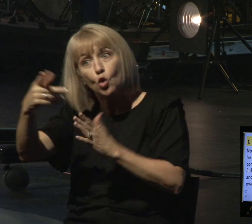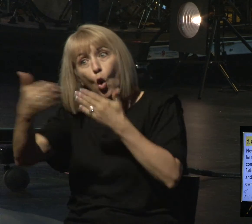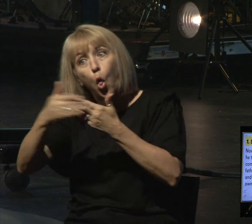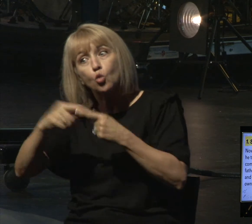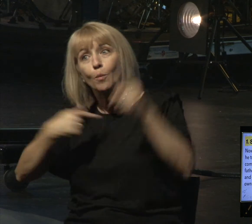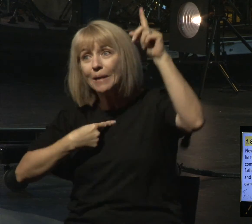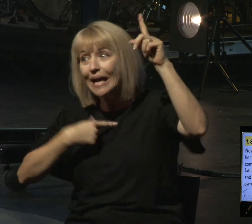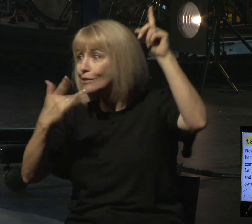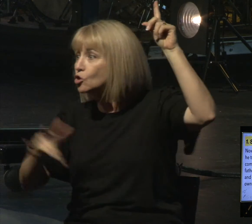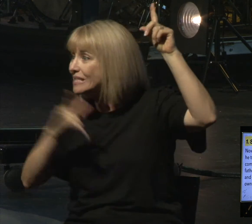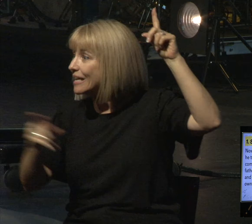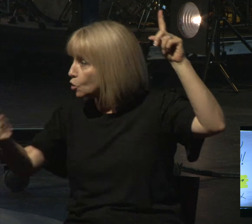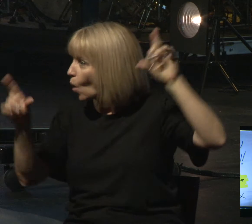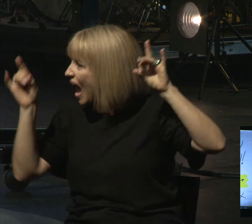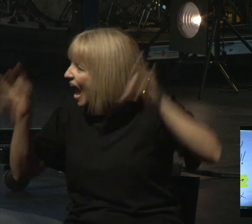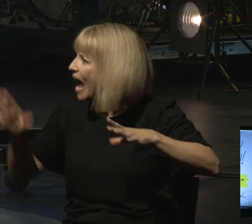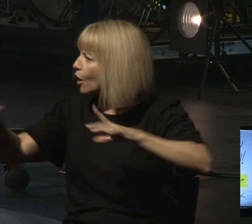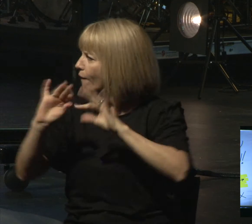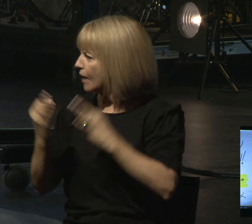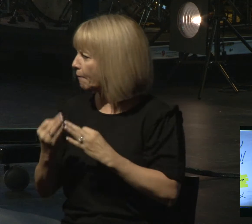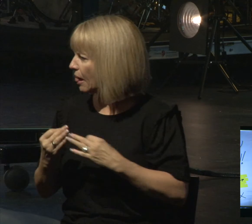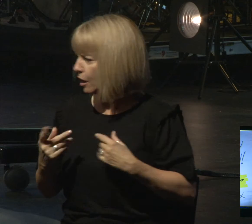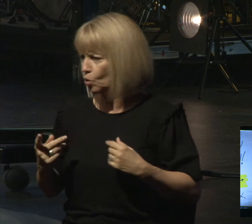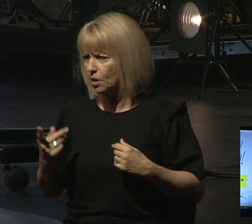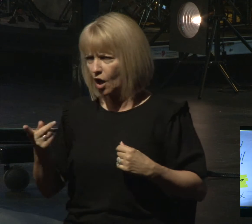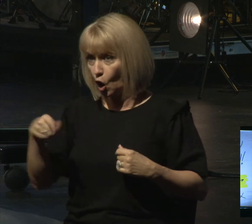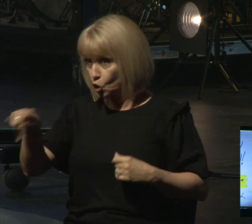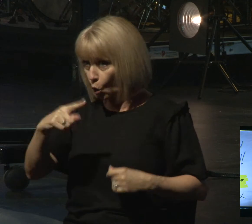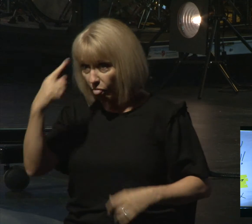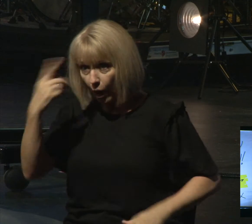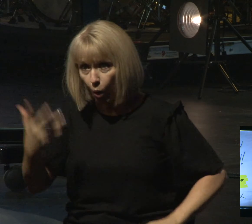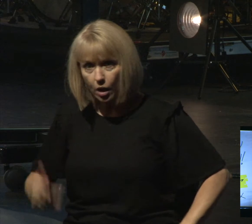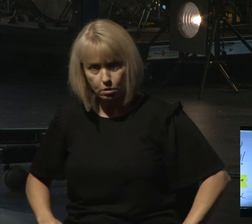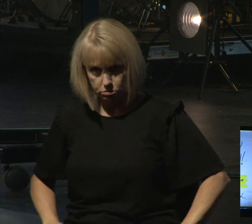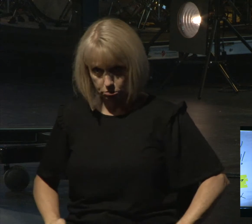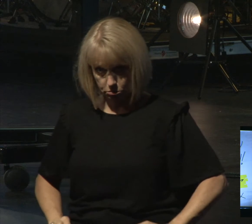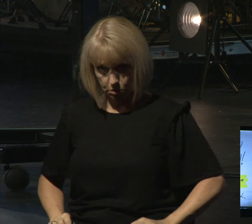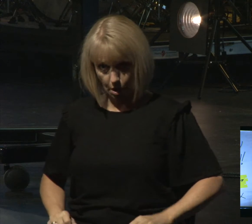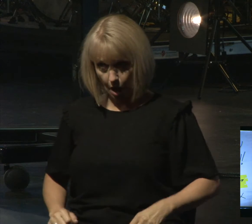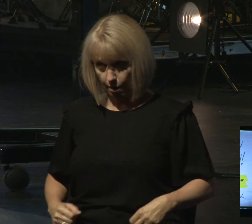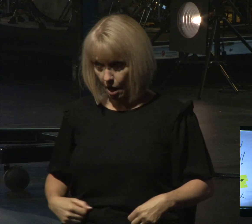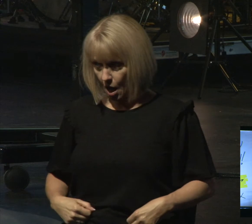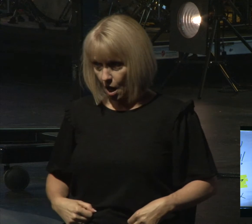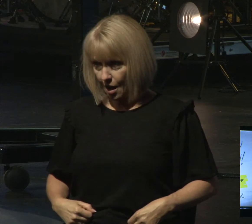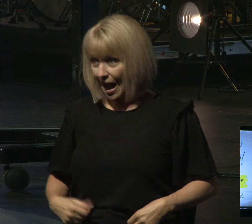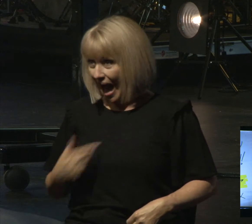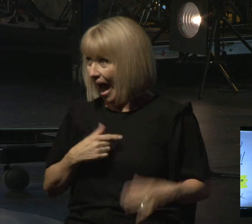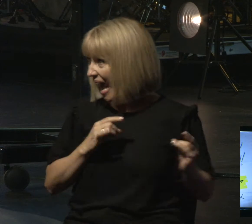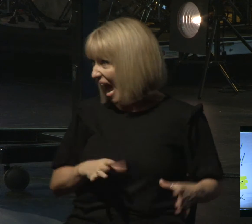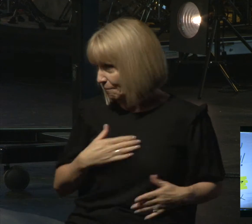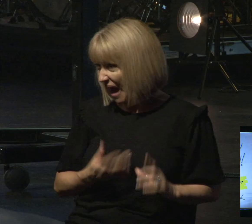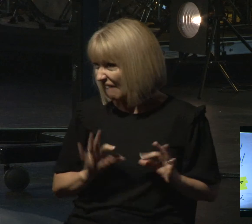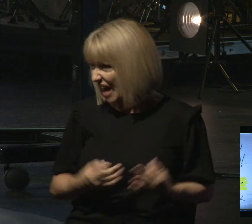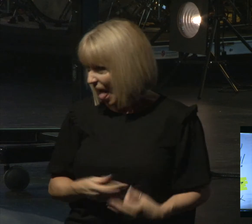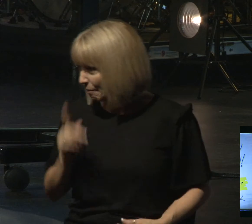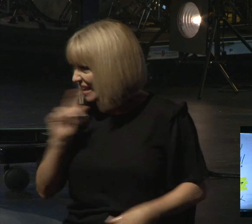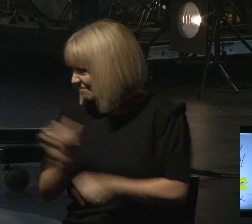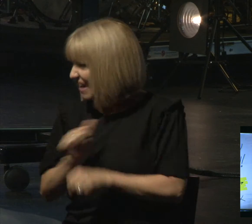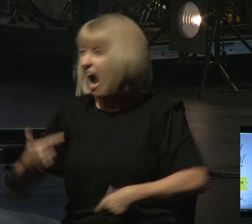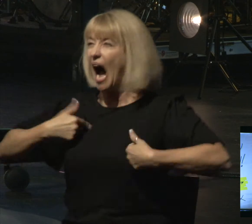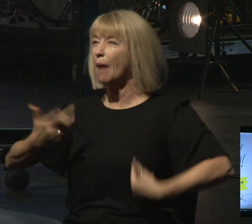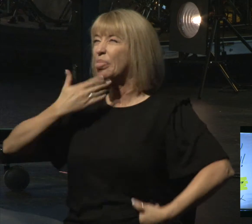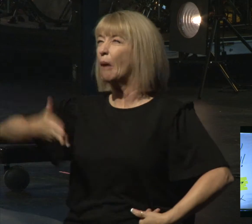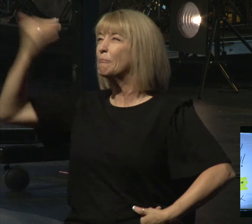of acquaintances. You're a disciple of mine. I know what some of you are thinking right now. I hate my family. I must be the